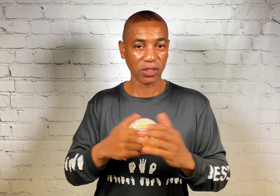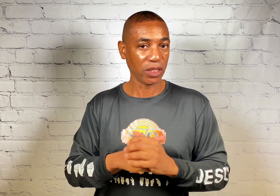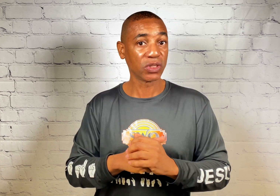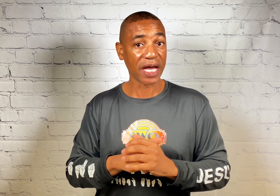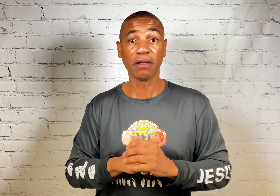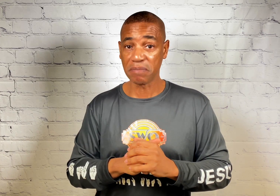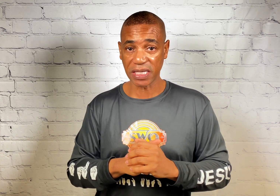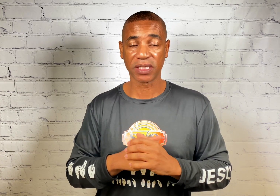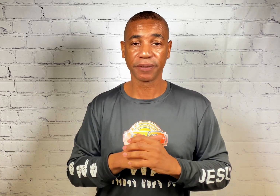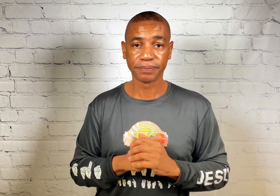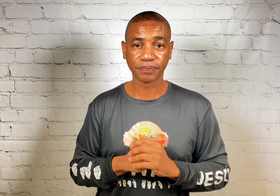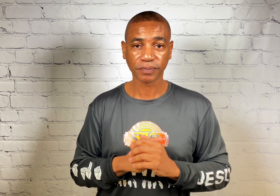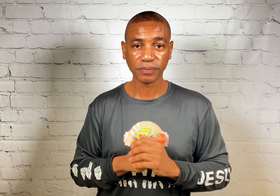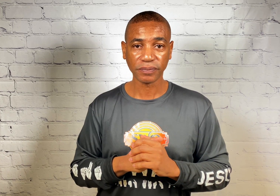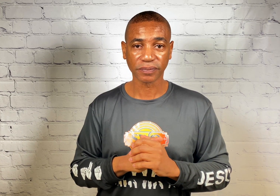you sign meat.